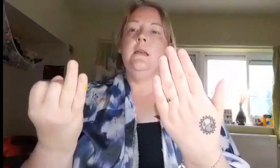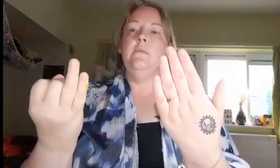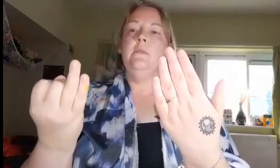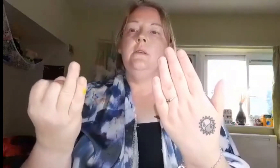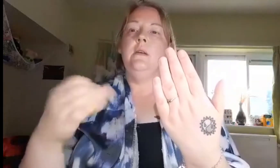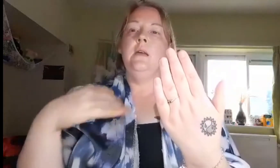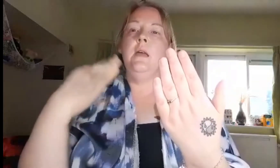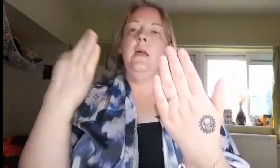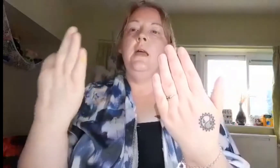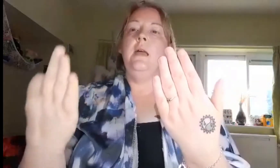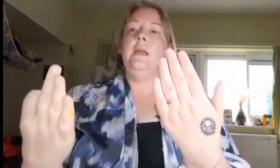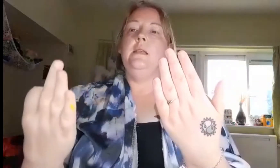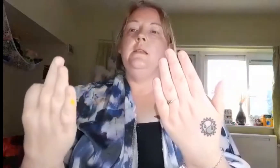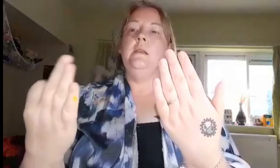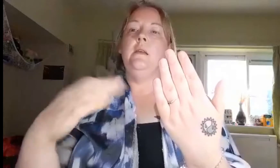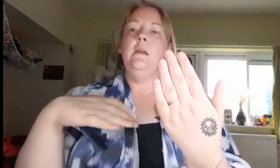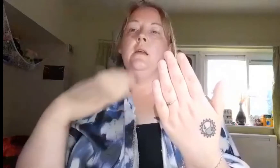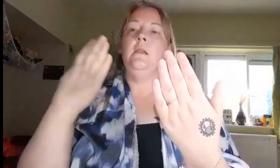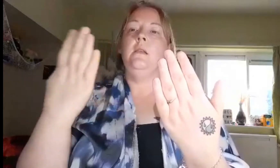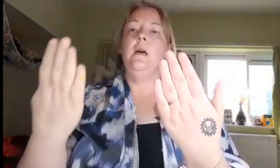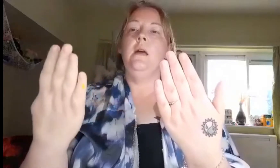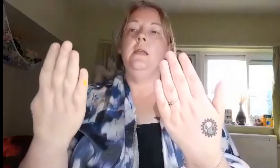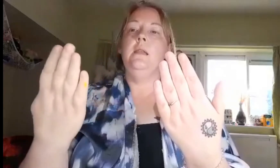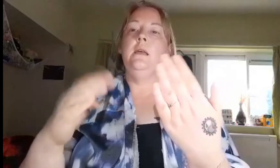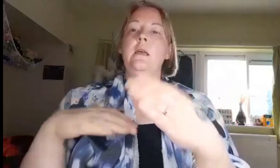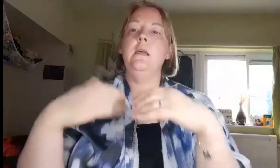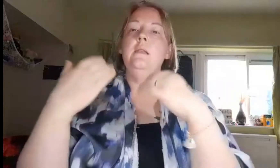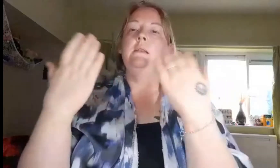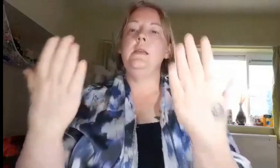7, 8, 9, 10,